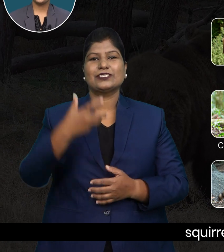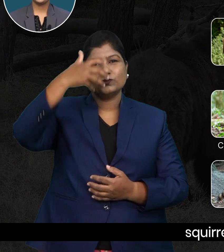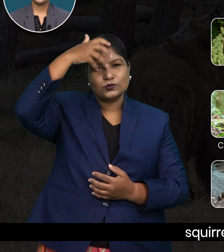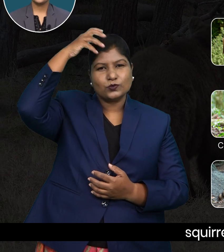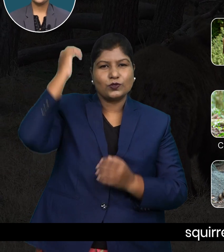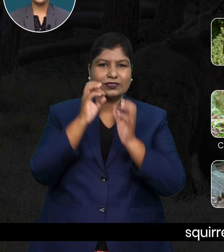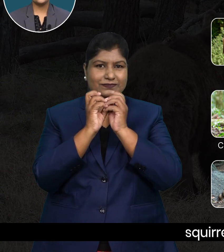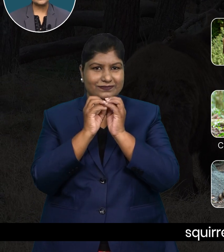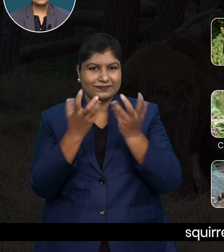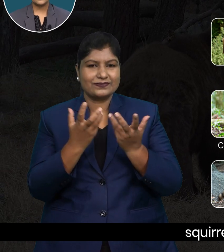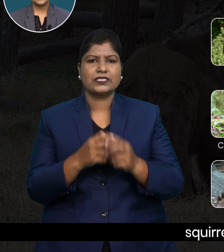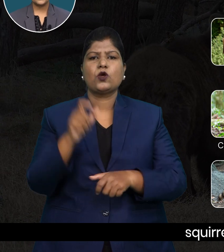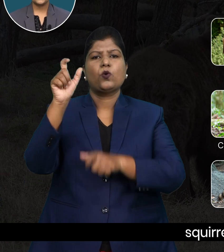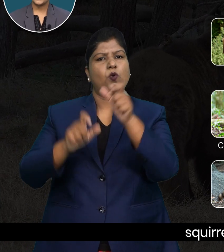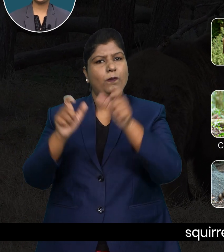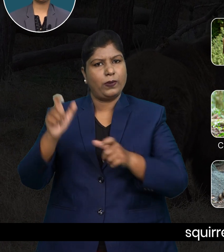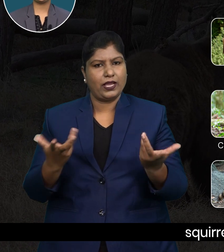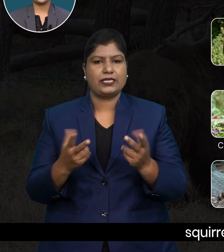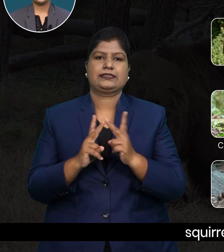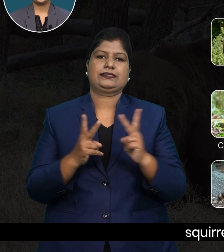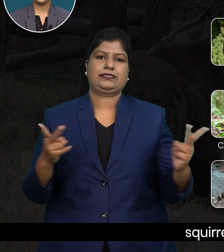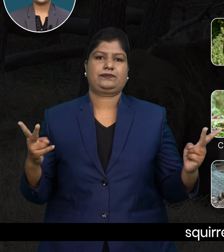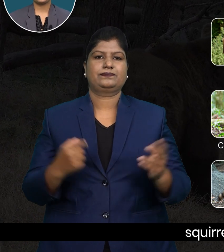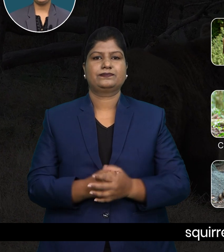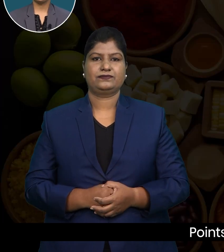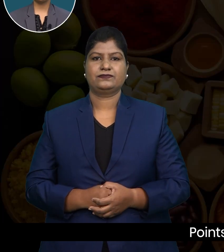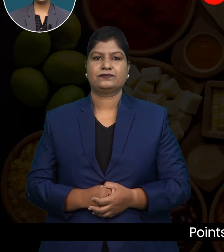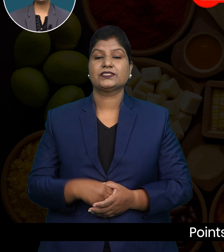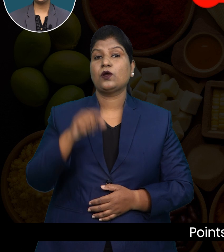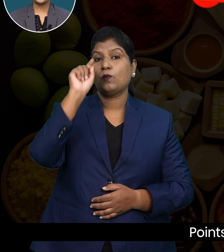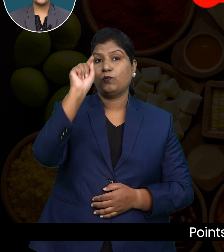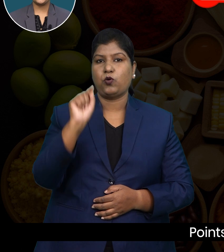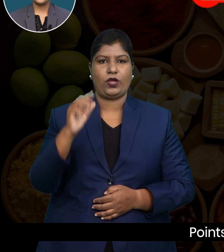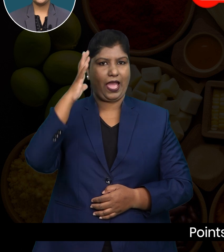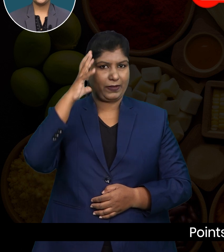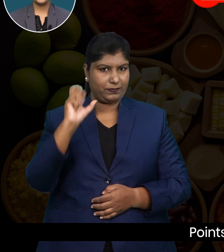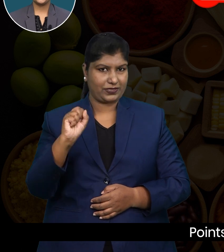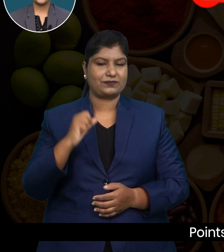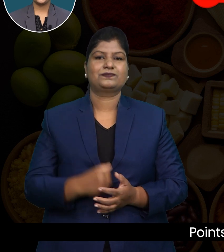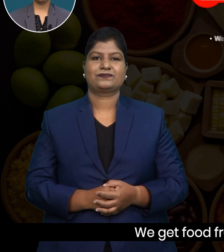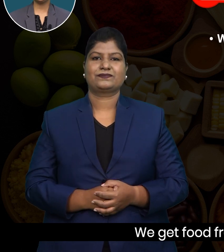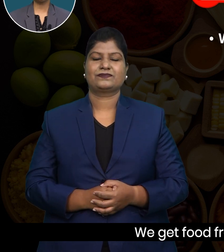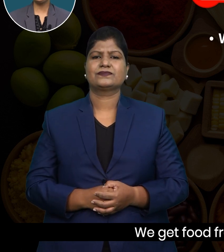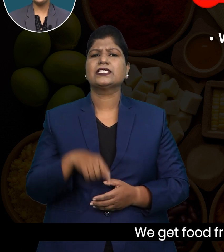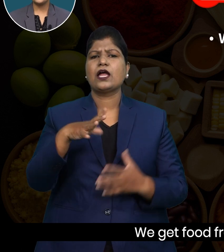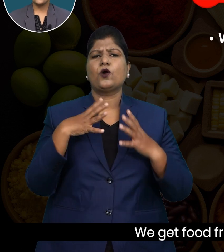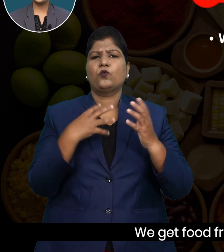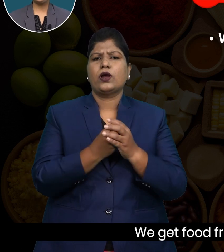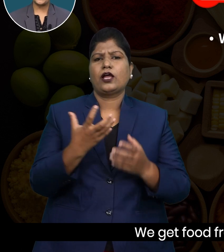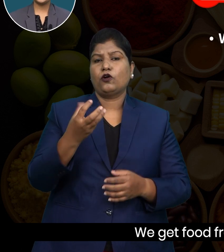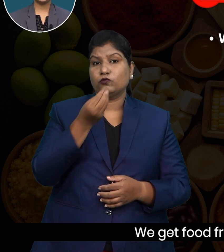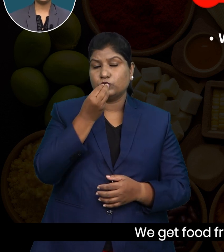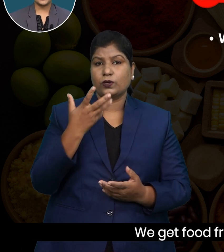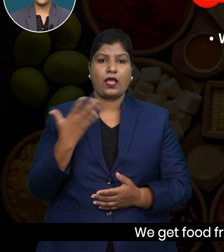squirrels, humans, etc. Points to remember: we get food